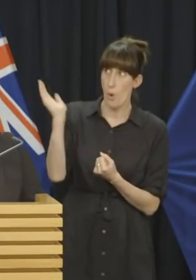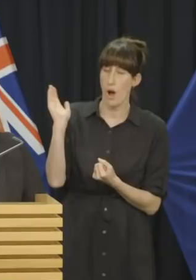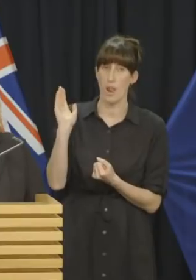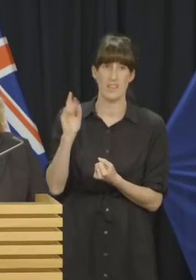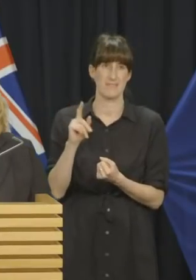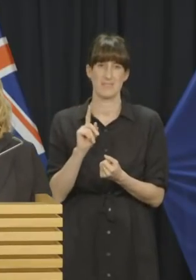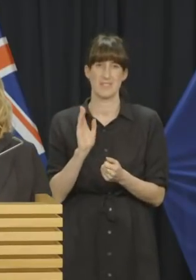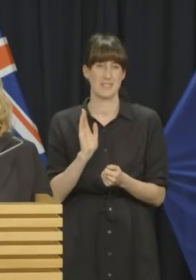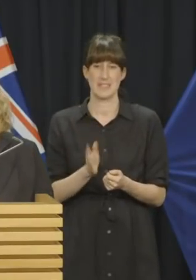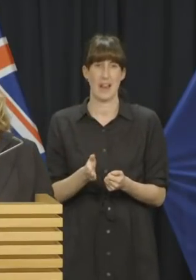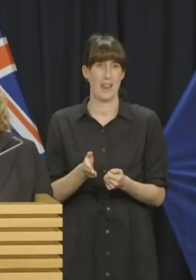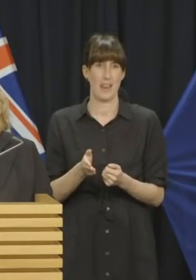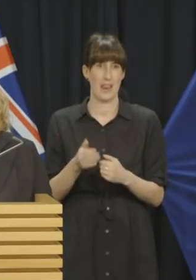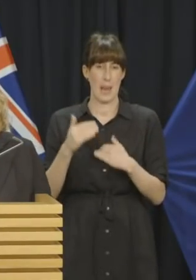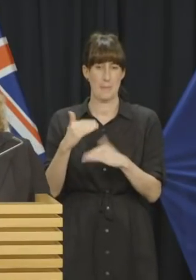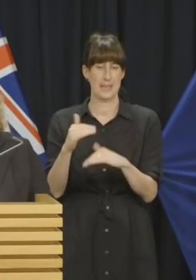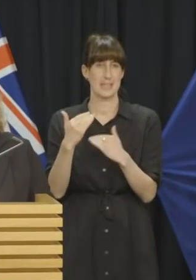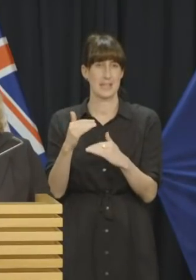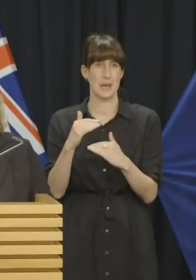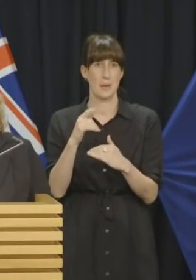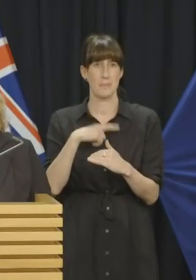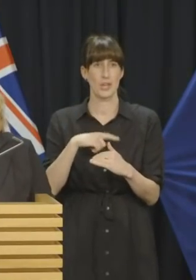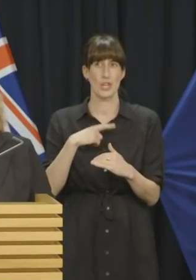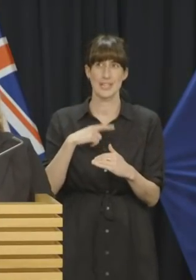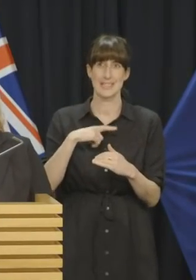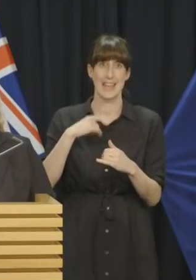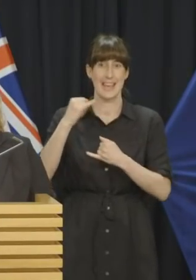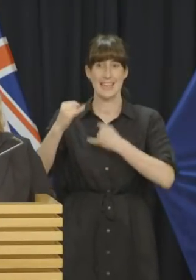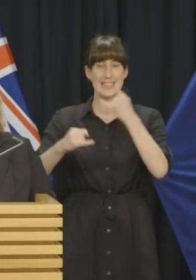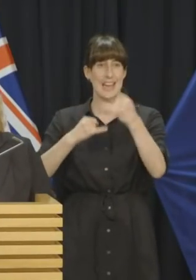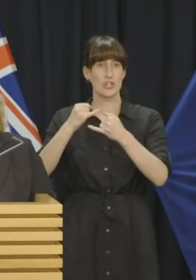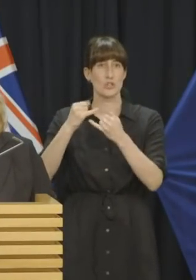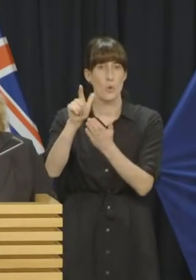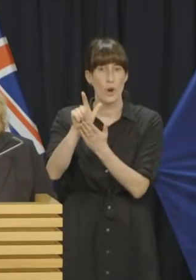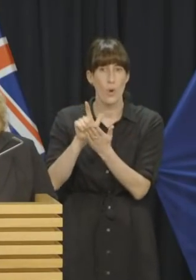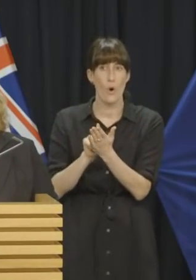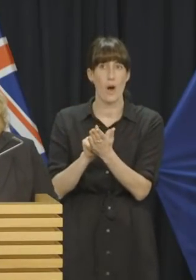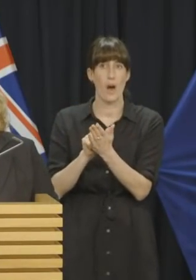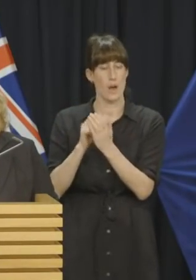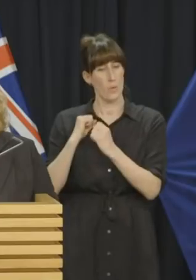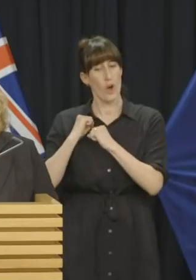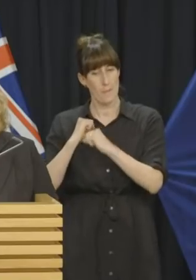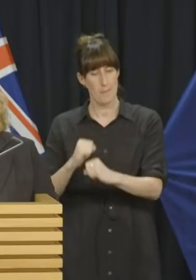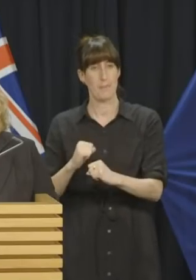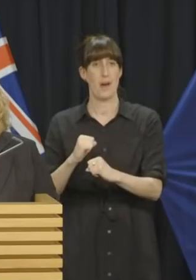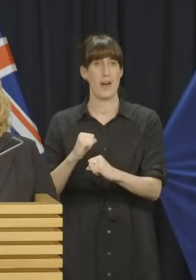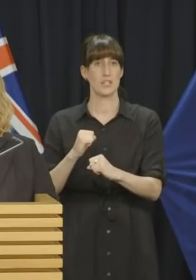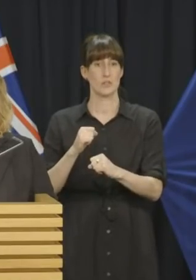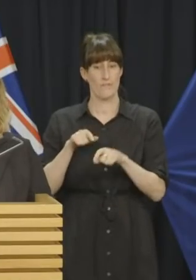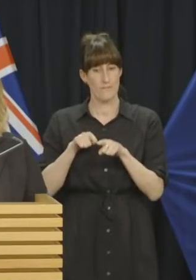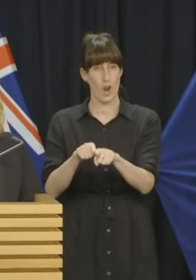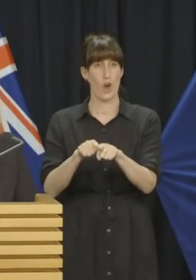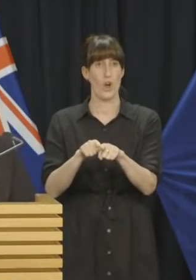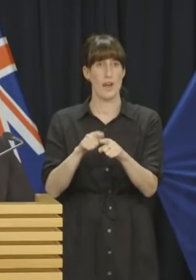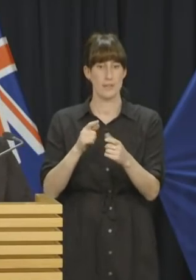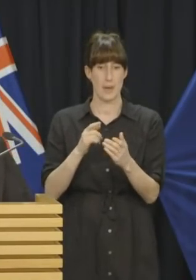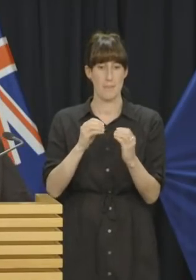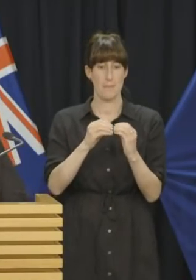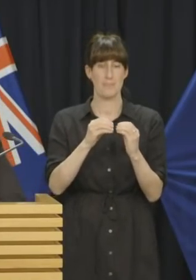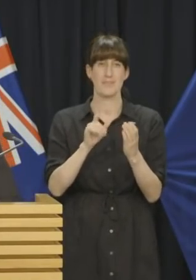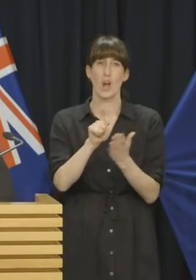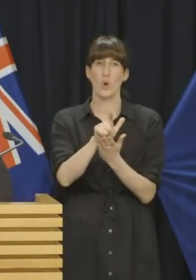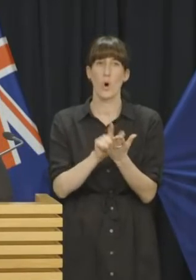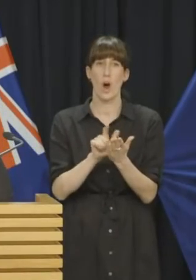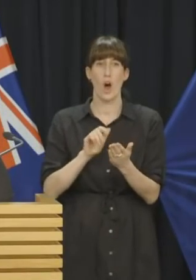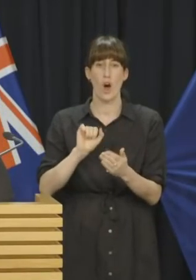reasonably limited because of the international obligations and our rights and our obligations under the Bill of Rights. But in terms of the revenue